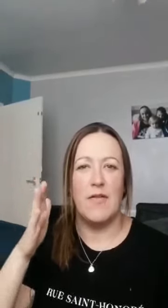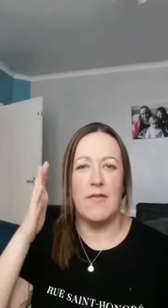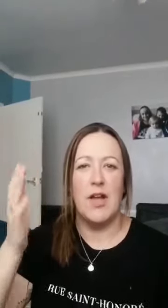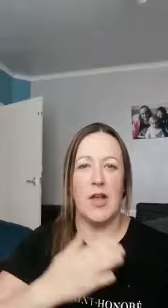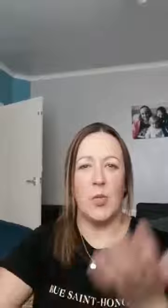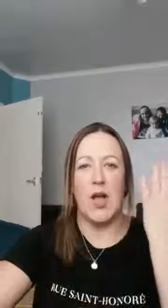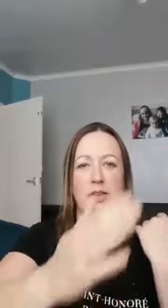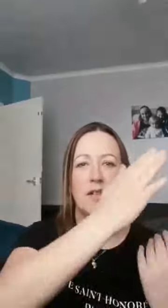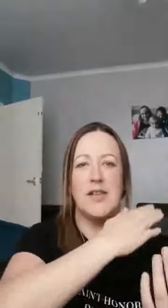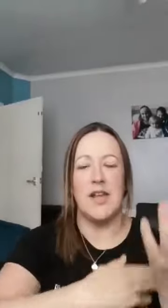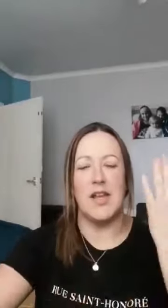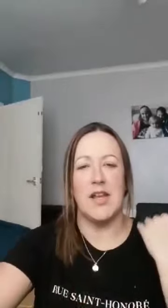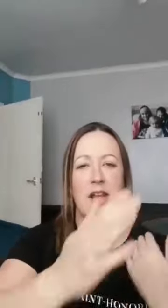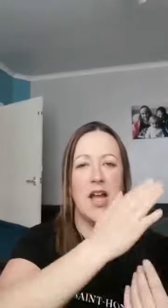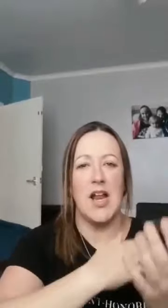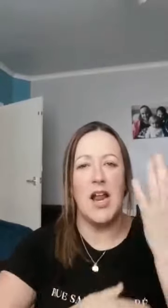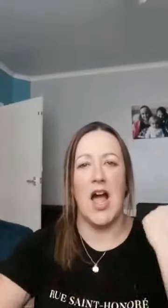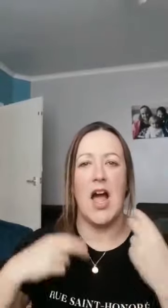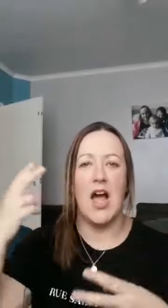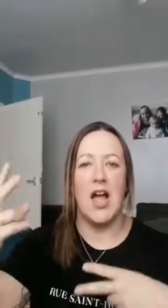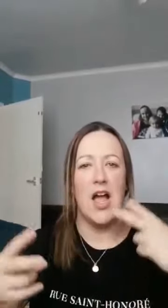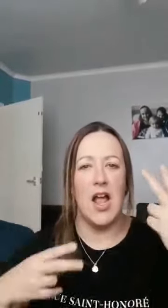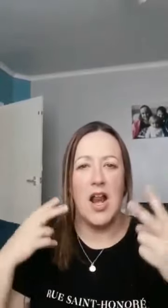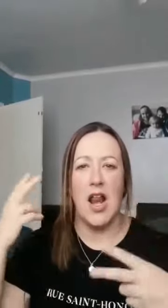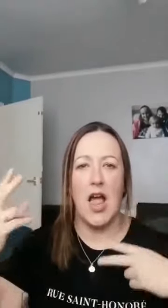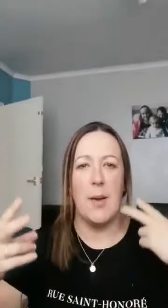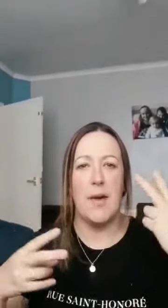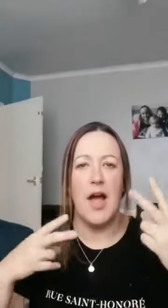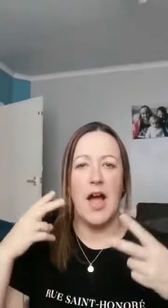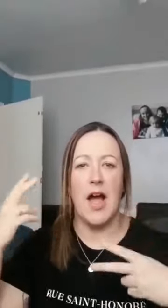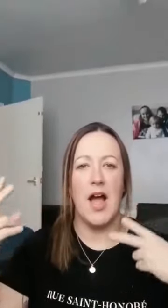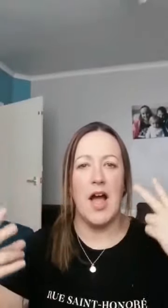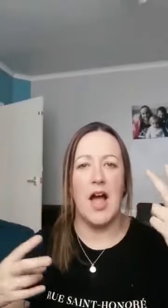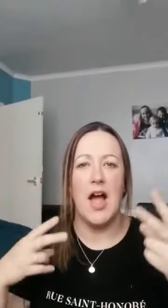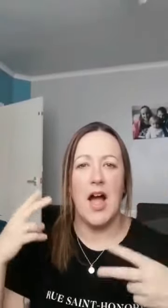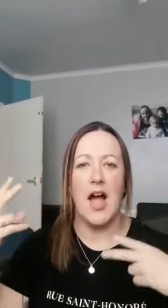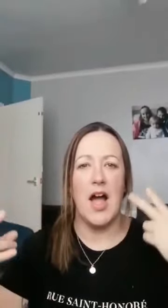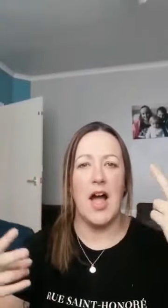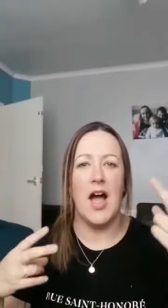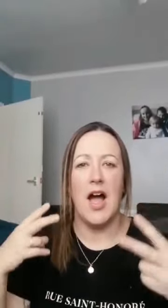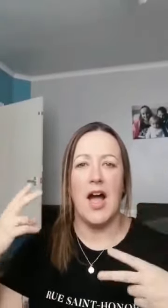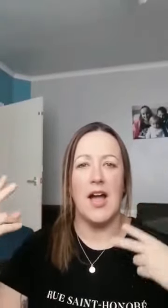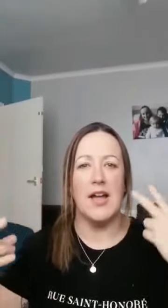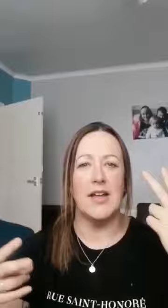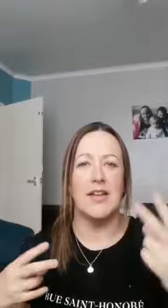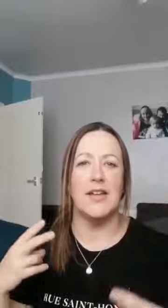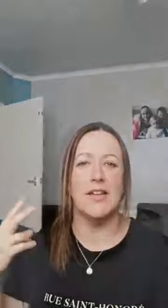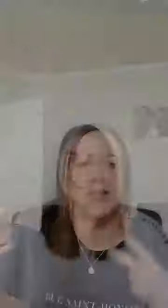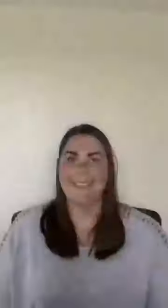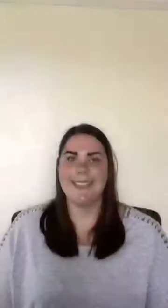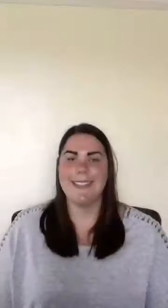of Once in a lullaby Way up